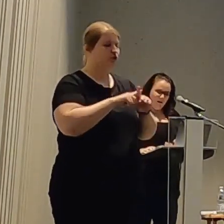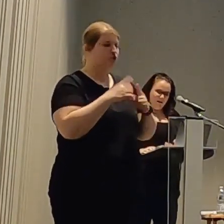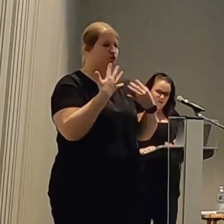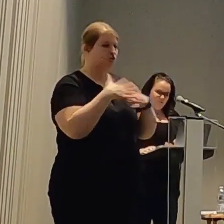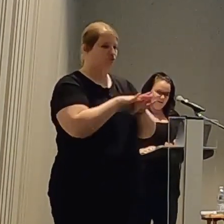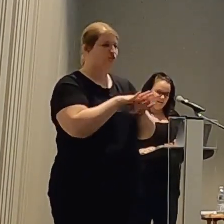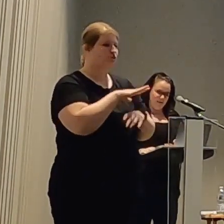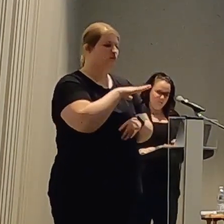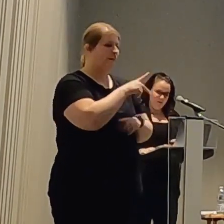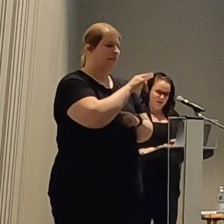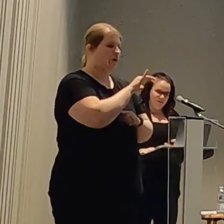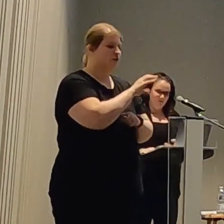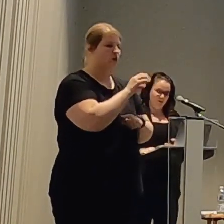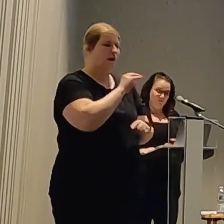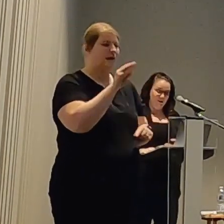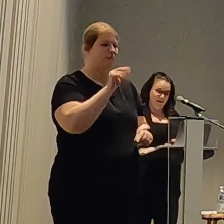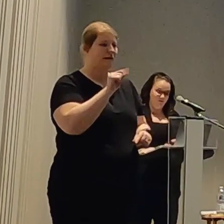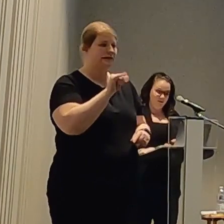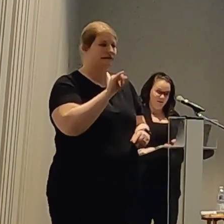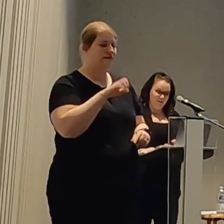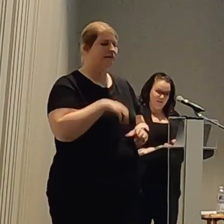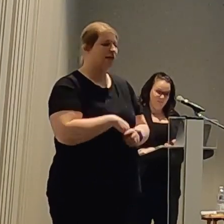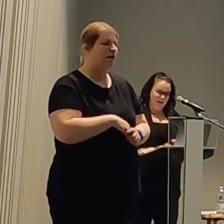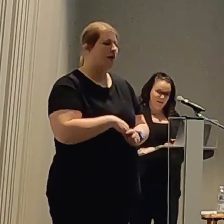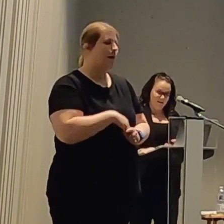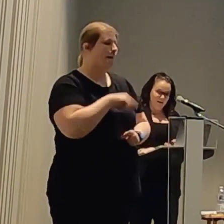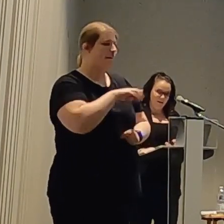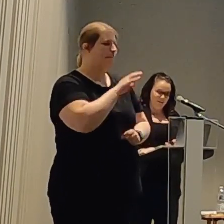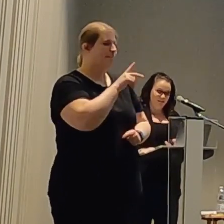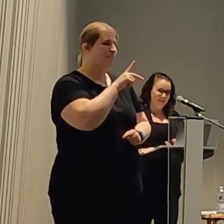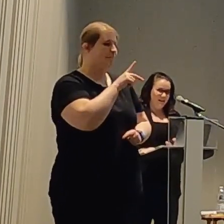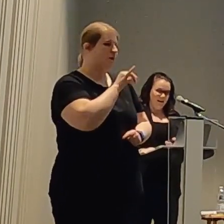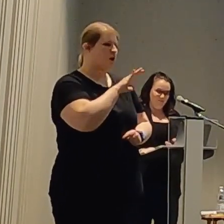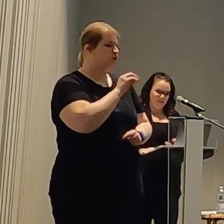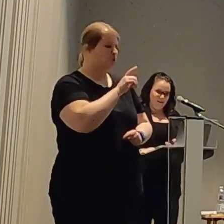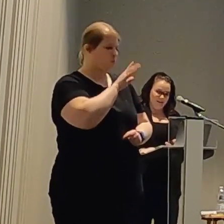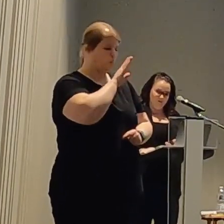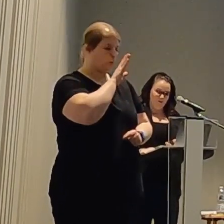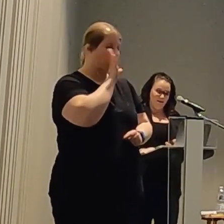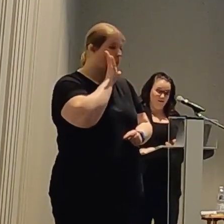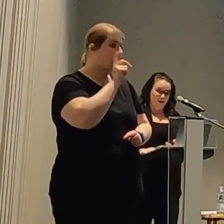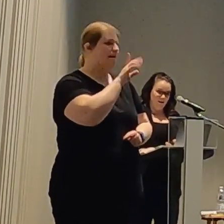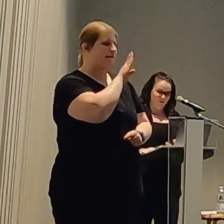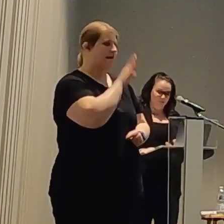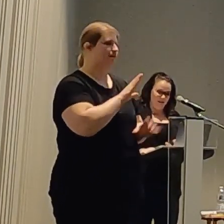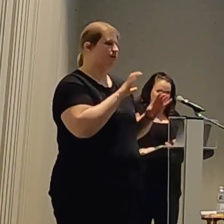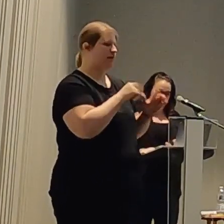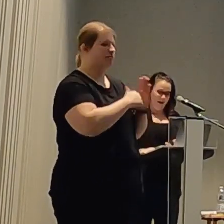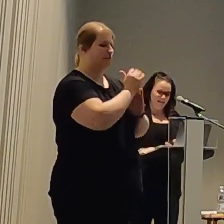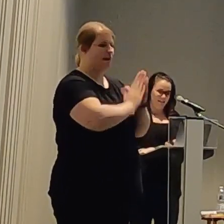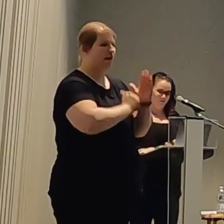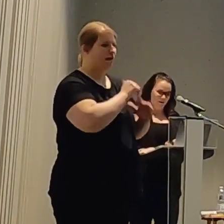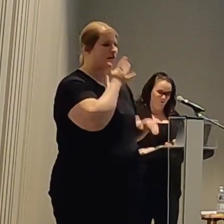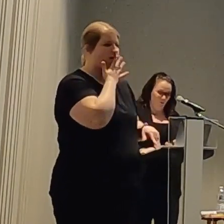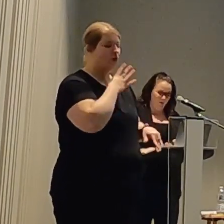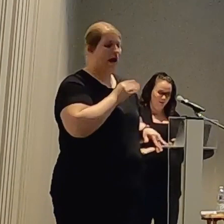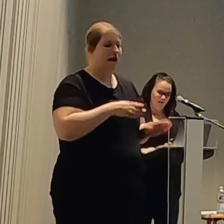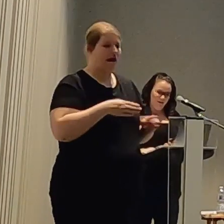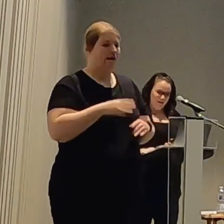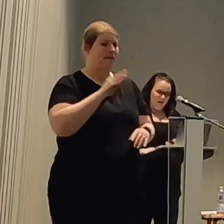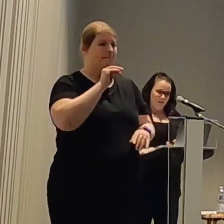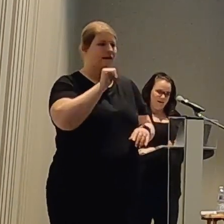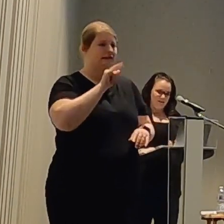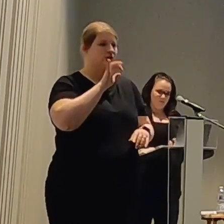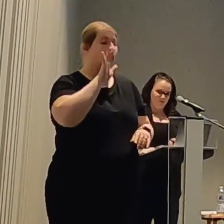Picasso completely. Picasso would have never done this painting in color, and Matisse would have never made a painting about